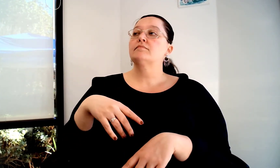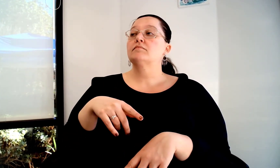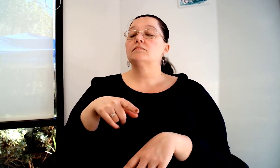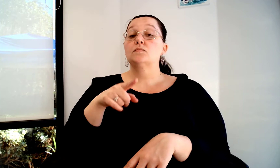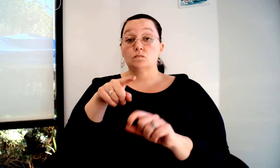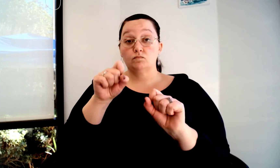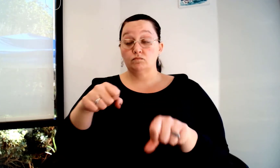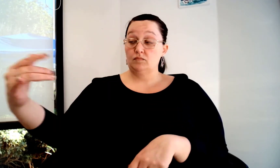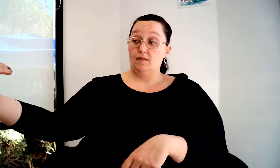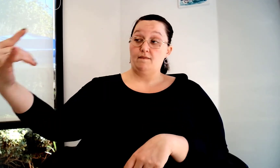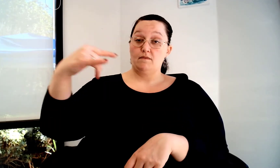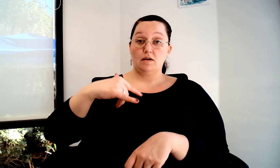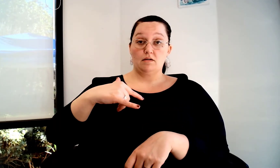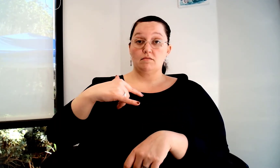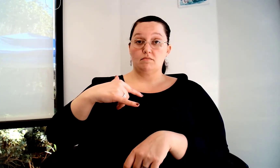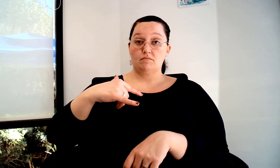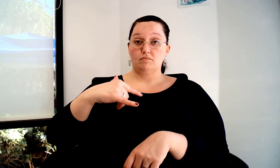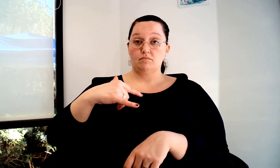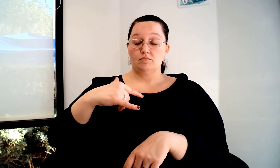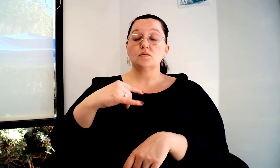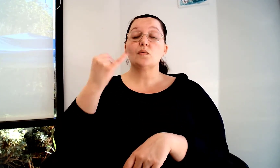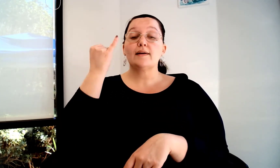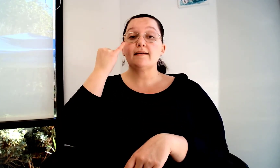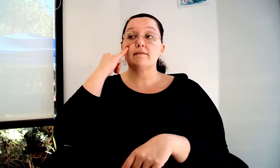press once. This is your verb. You can fly here,